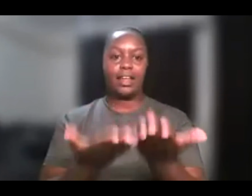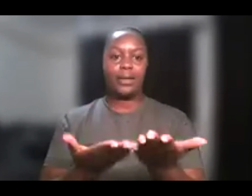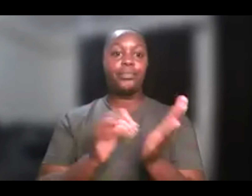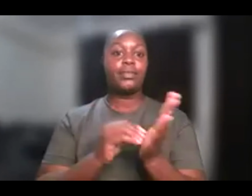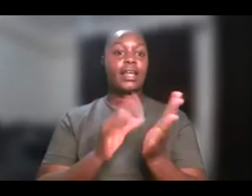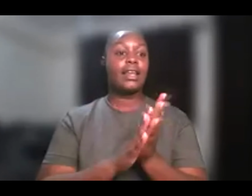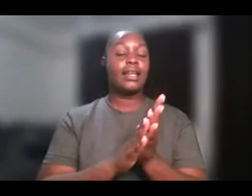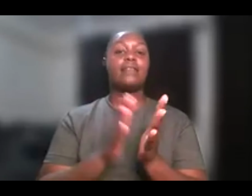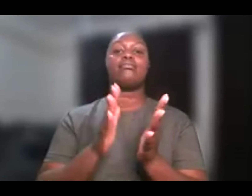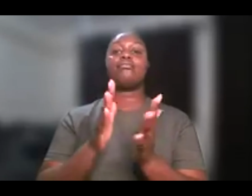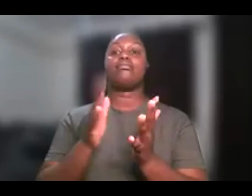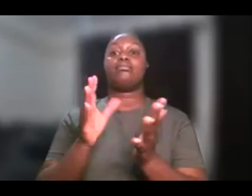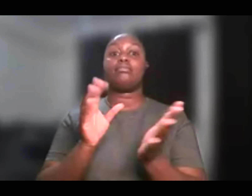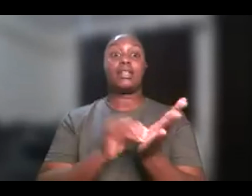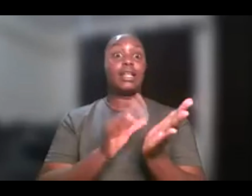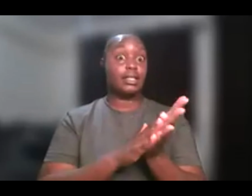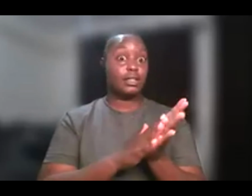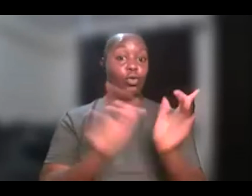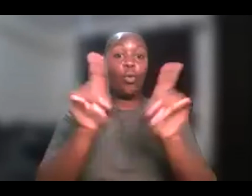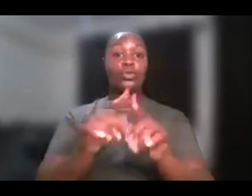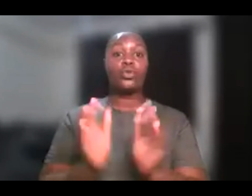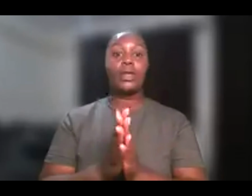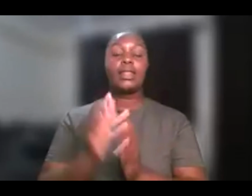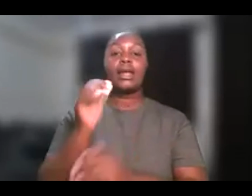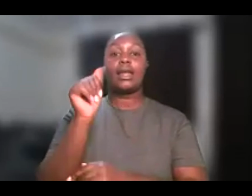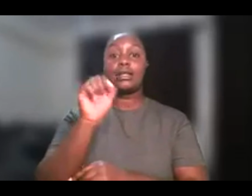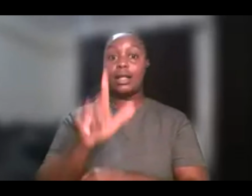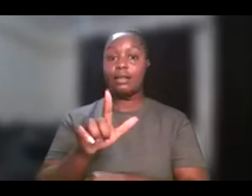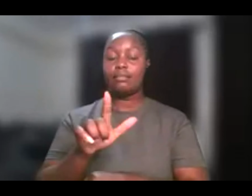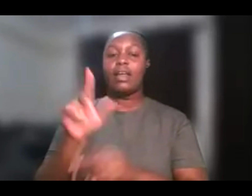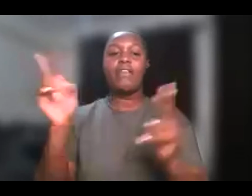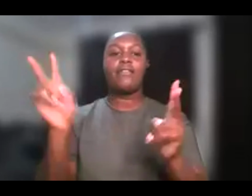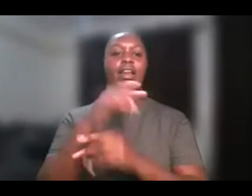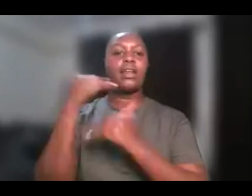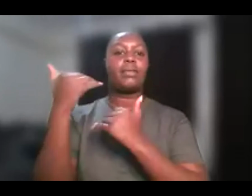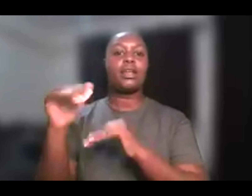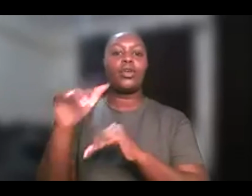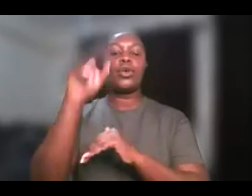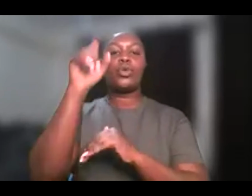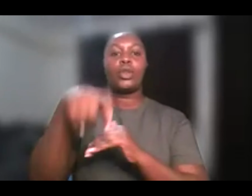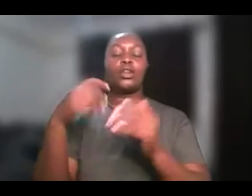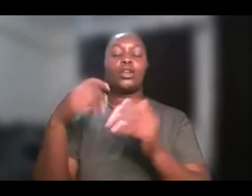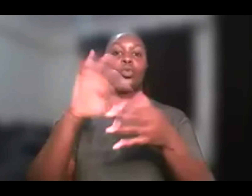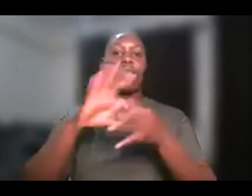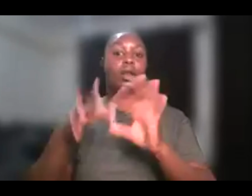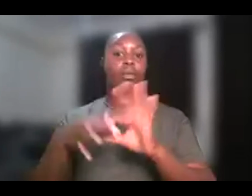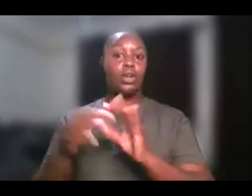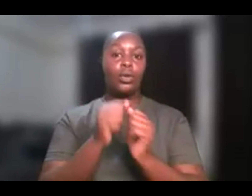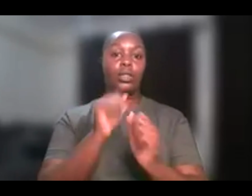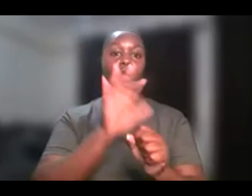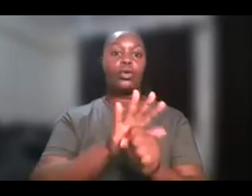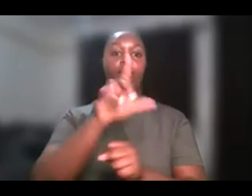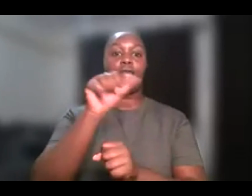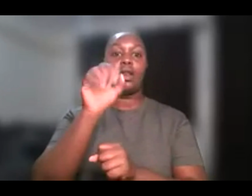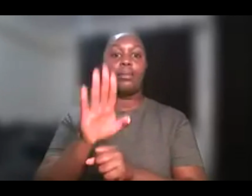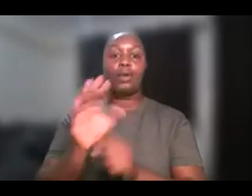Language, is limited. We've had to collaborate with a lot of labs as well to kind of produce or even annotate as it would be.